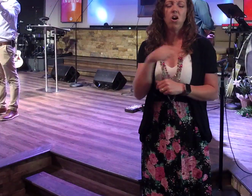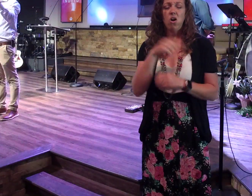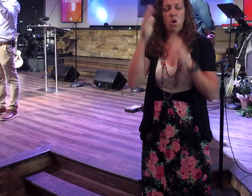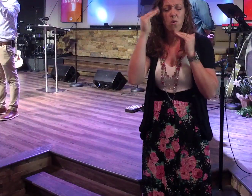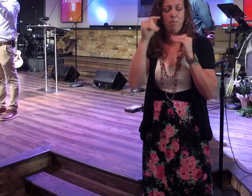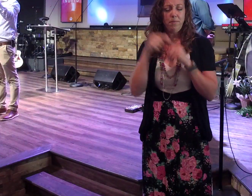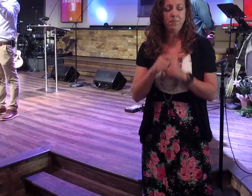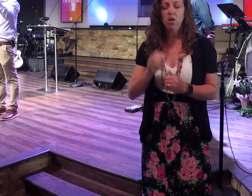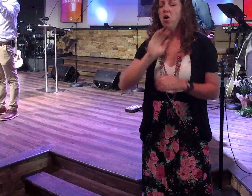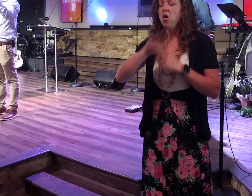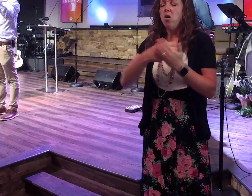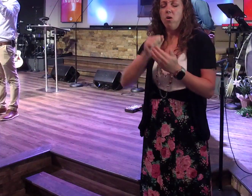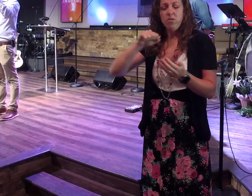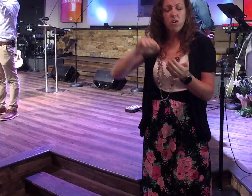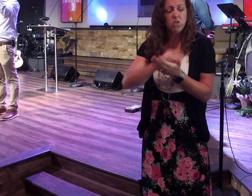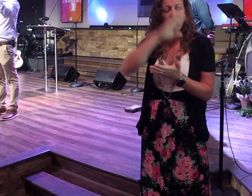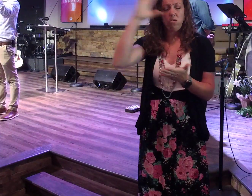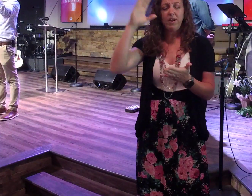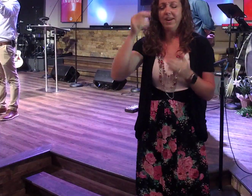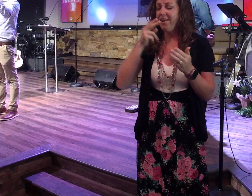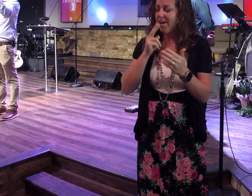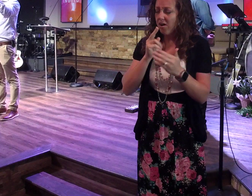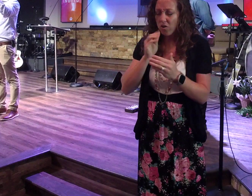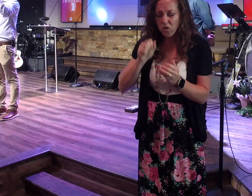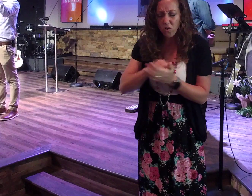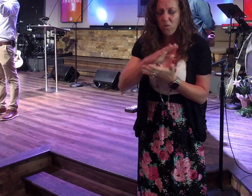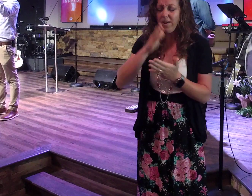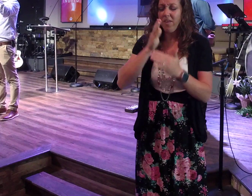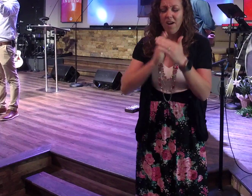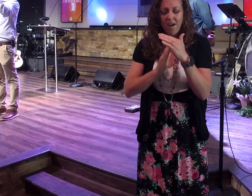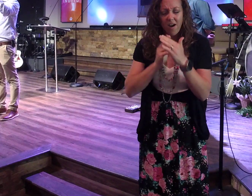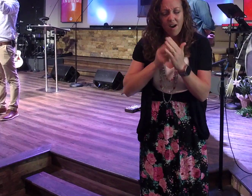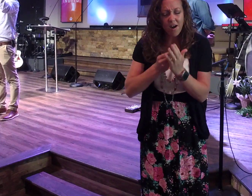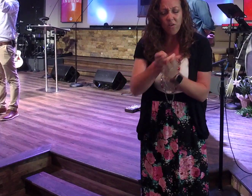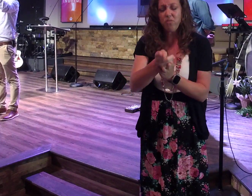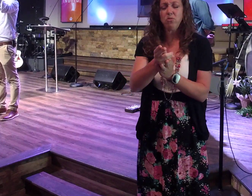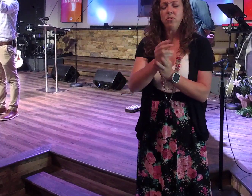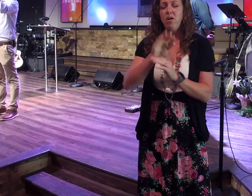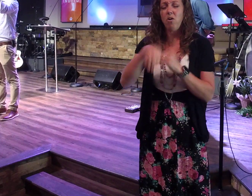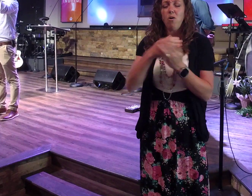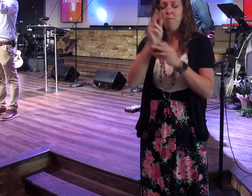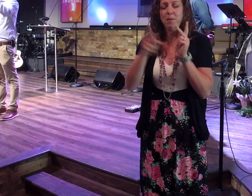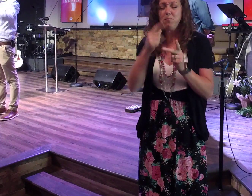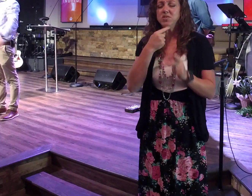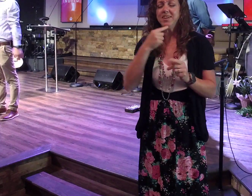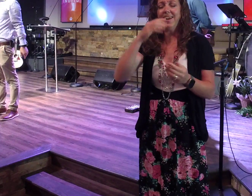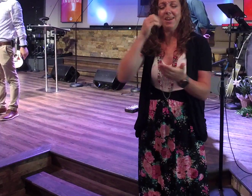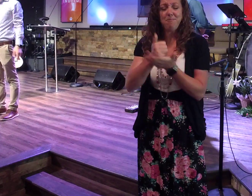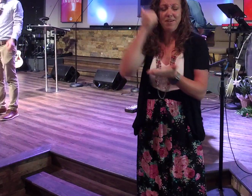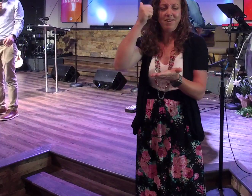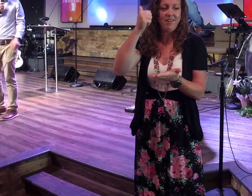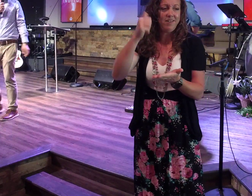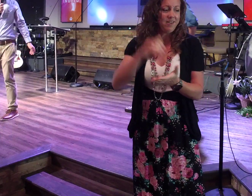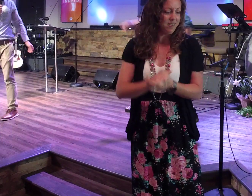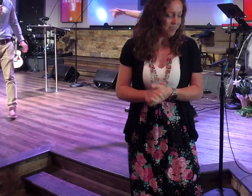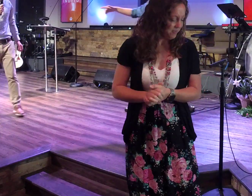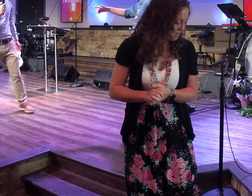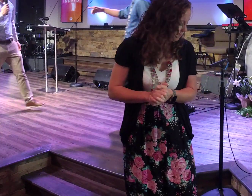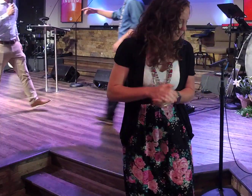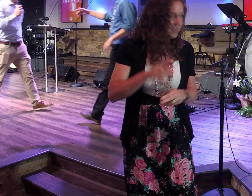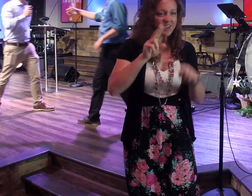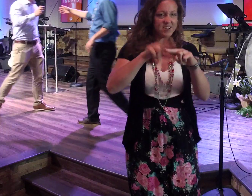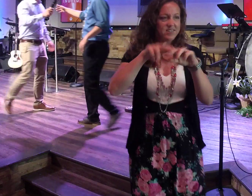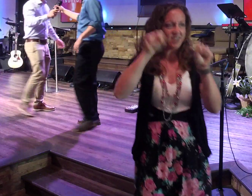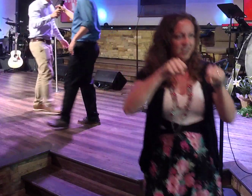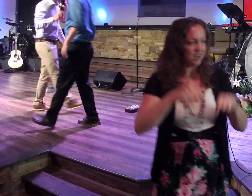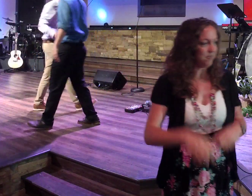Lord, may all the glory and the power and the honor be yours forever and ever. And all God's people said, amen, amen. Have a